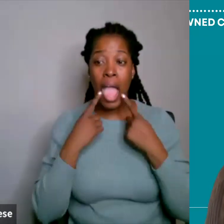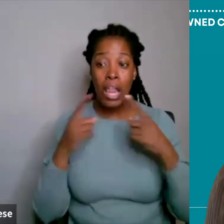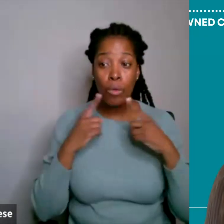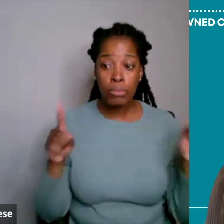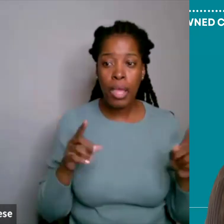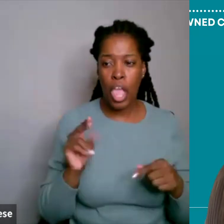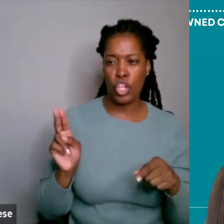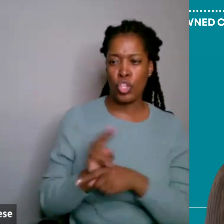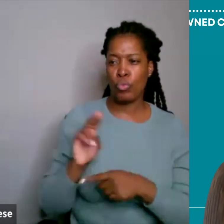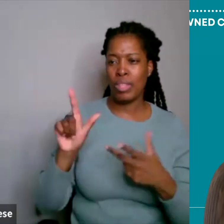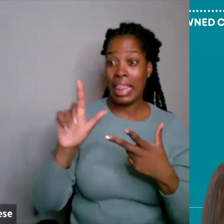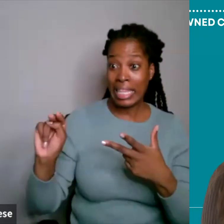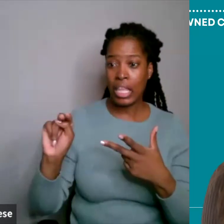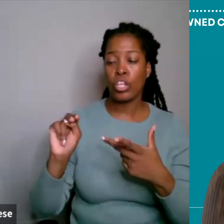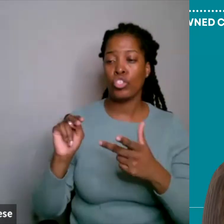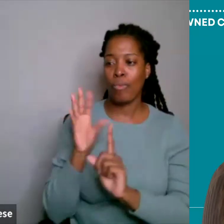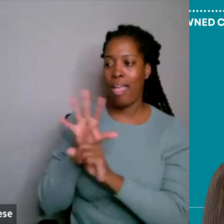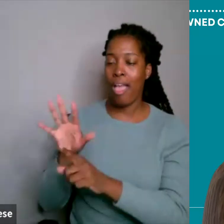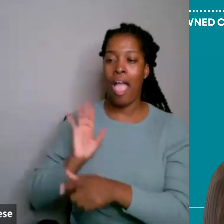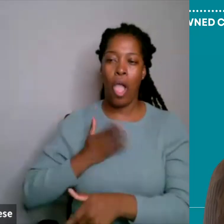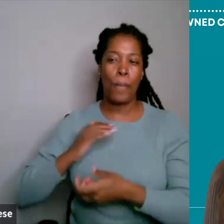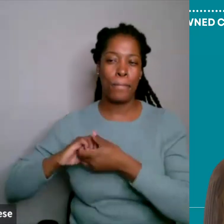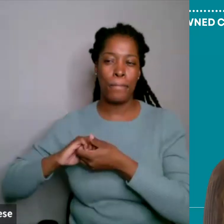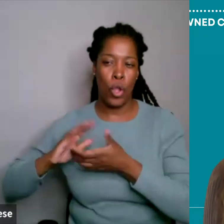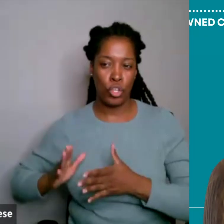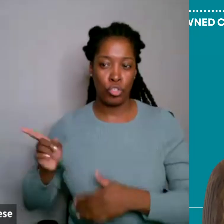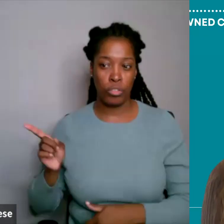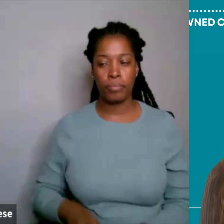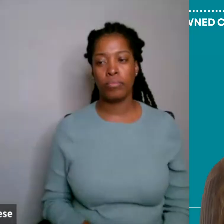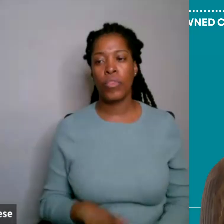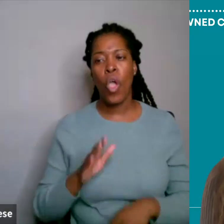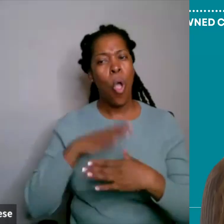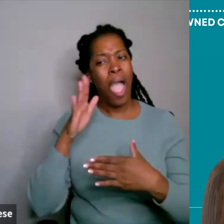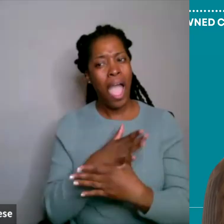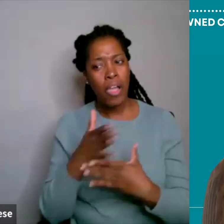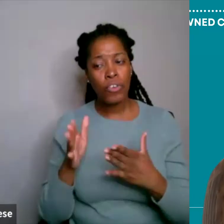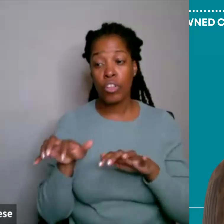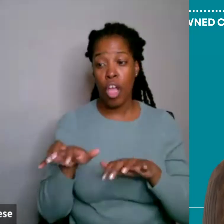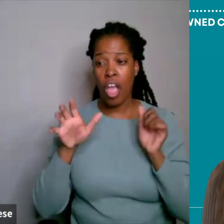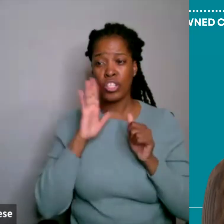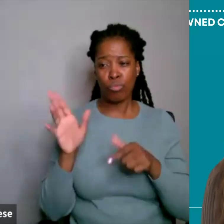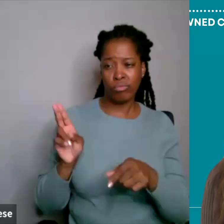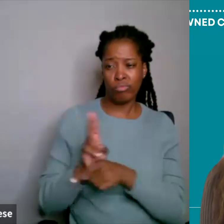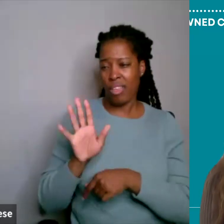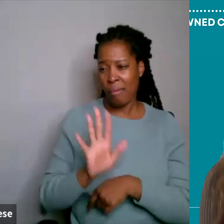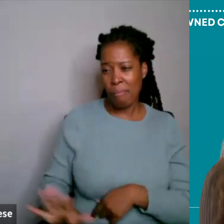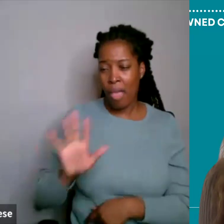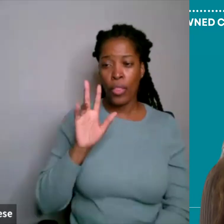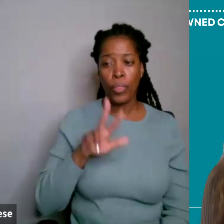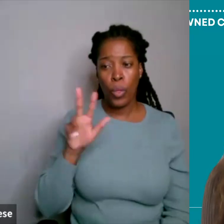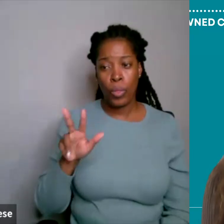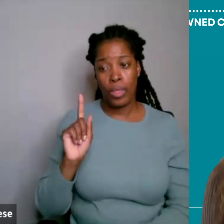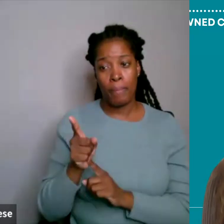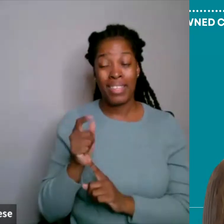to amplify our partners. On average, audiences will spend approximately